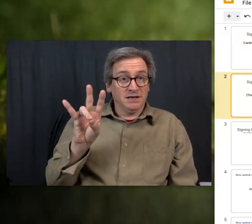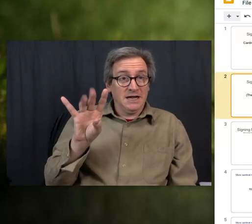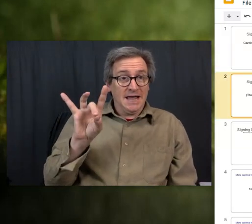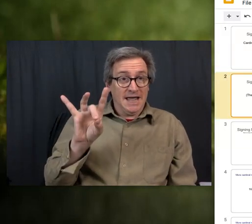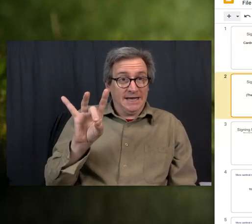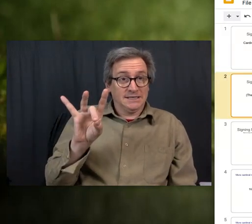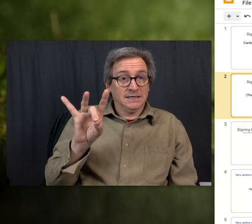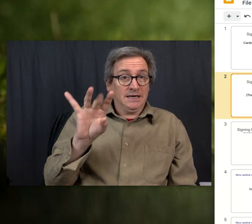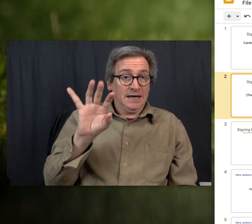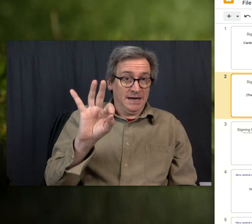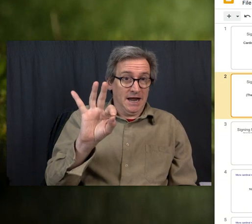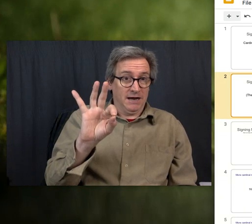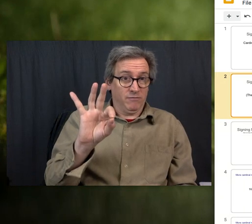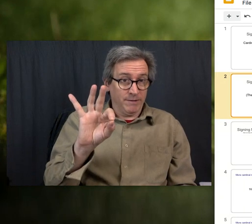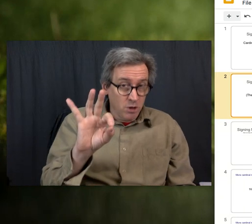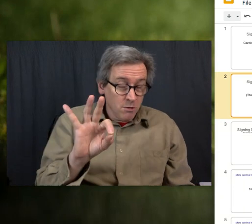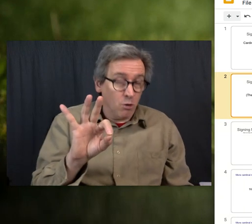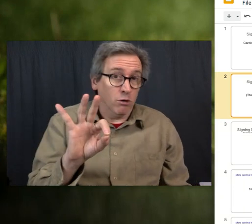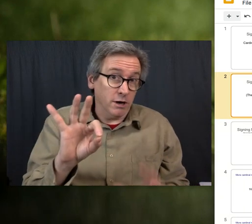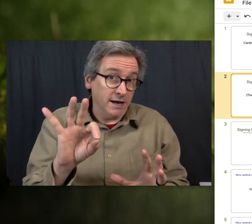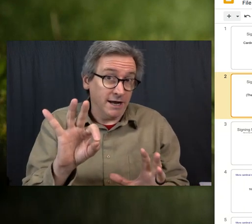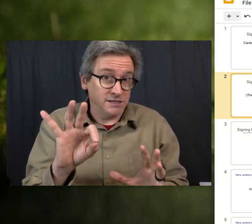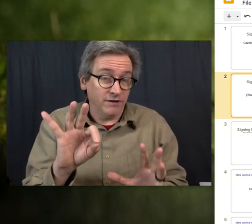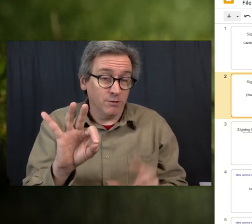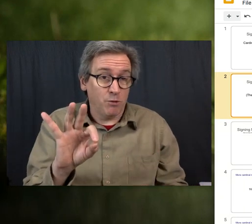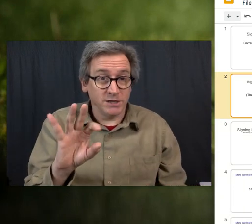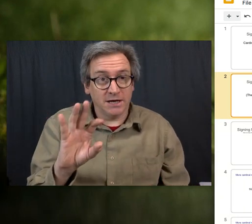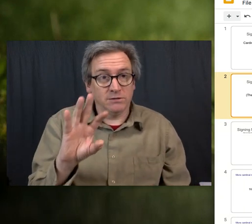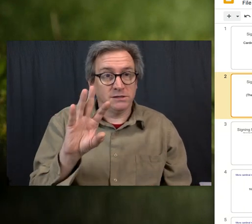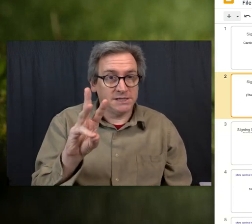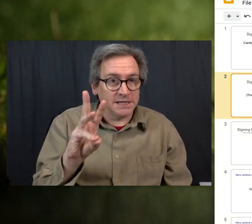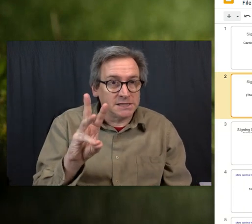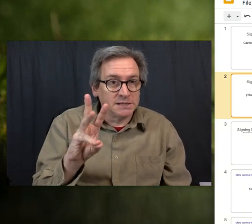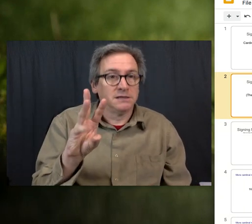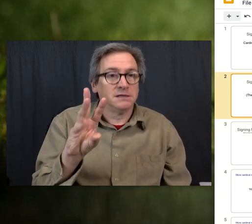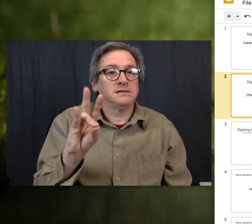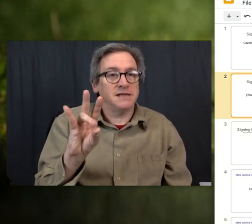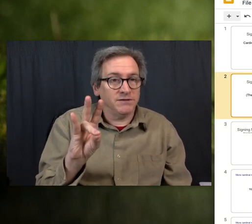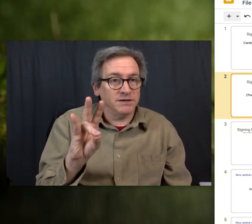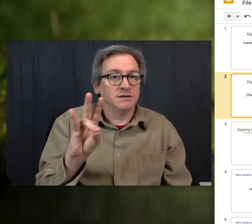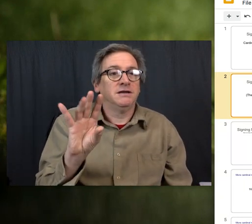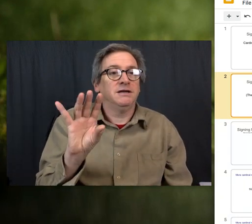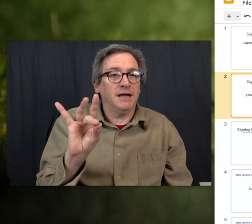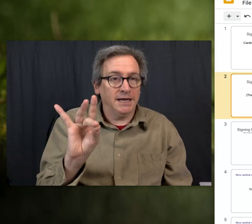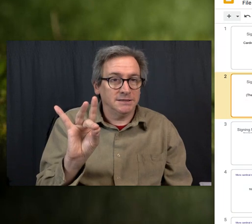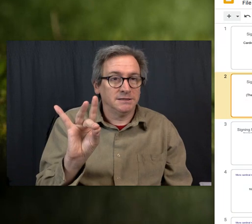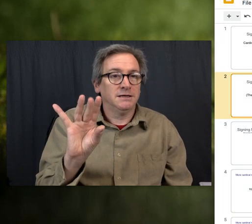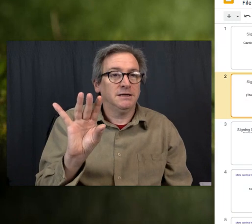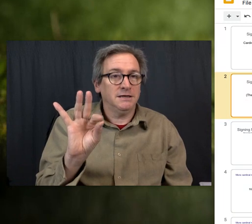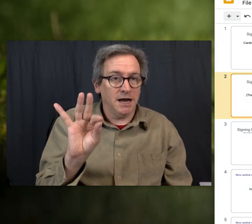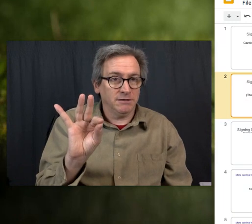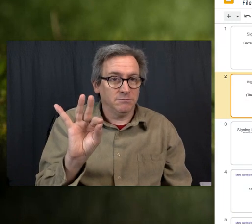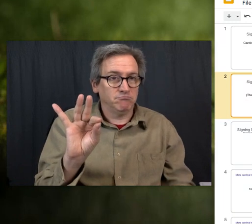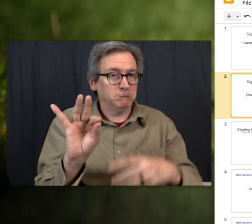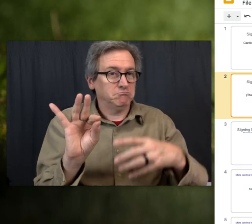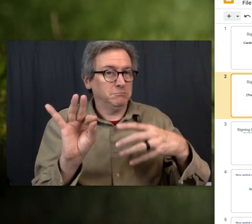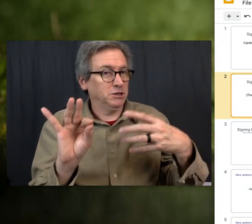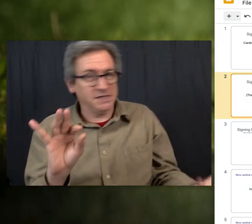7, 8, and 9, right? Or as the video points out, 6, 7, 8,